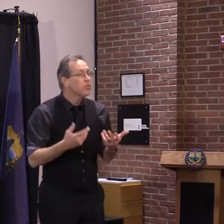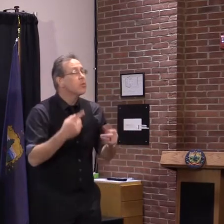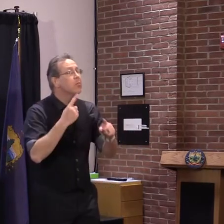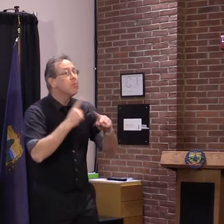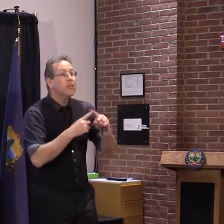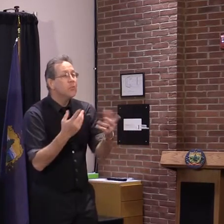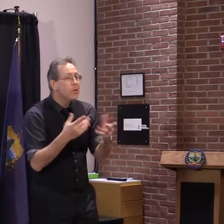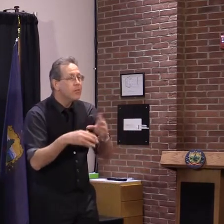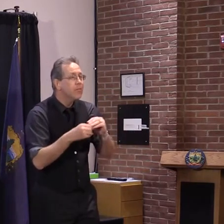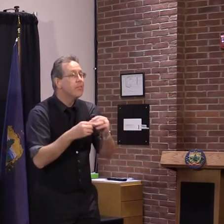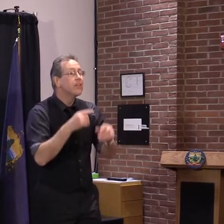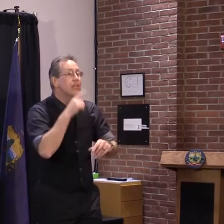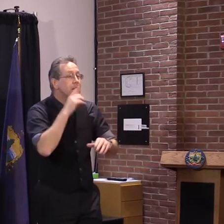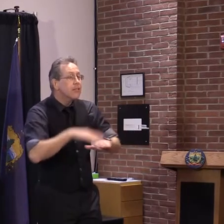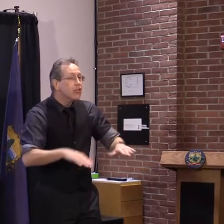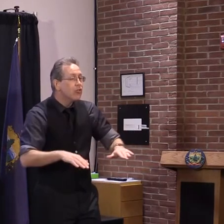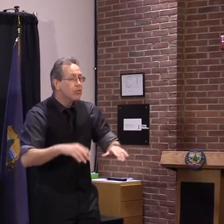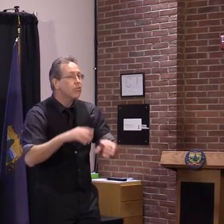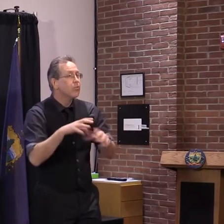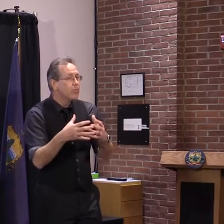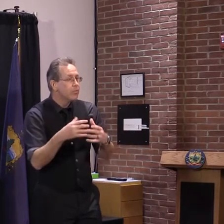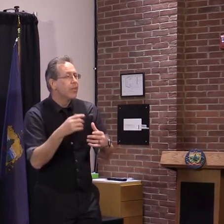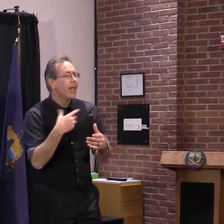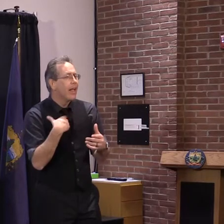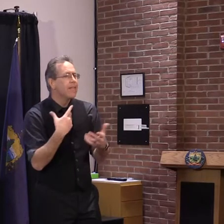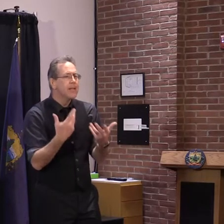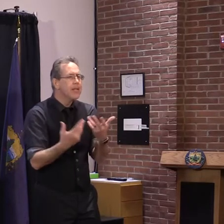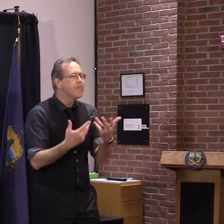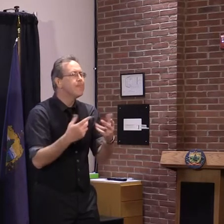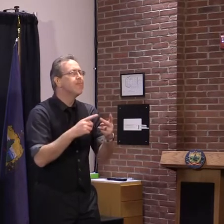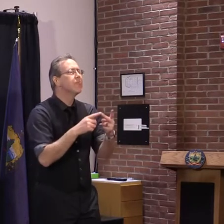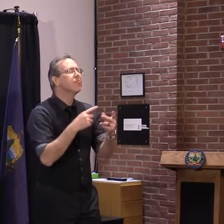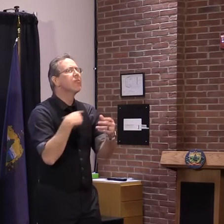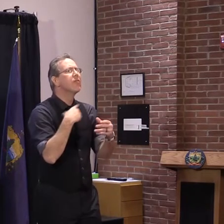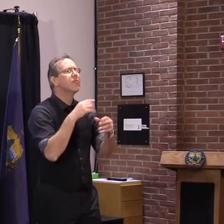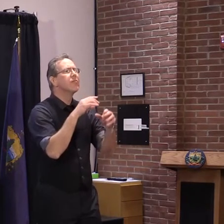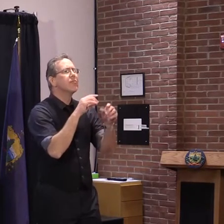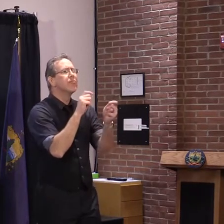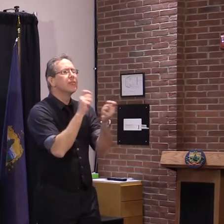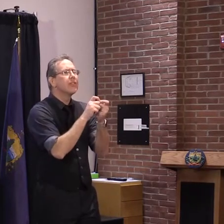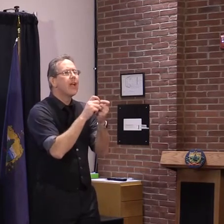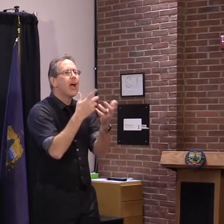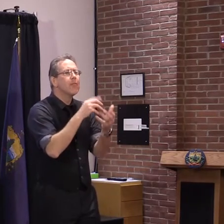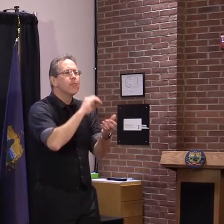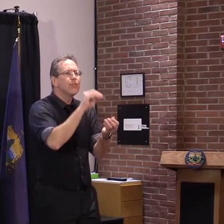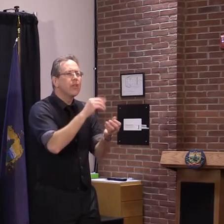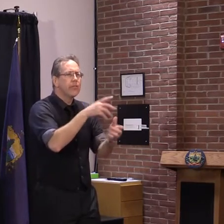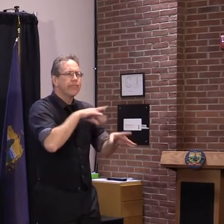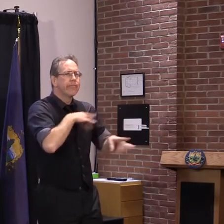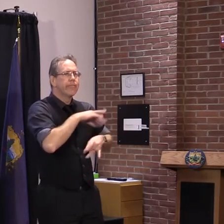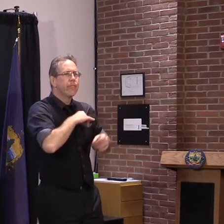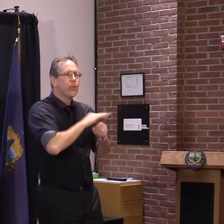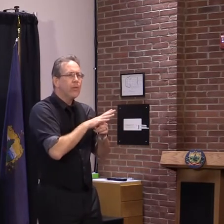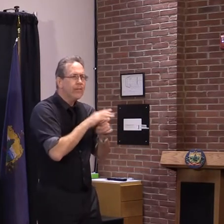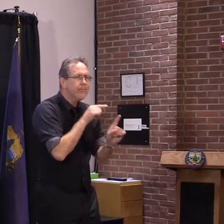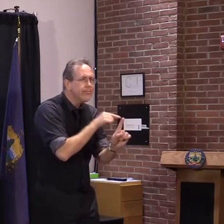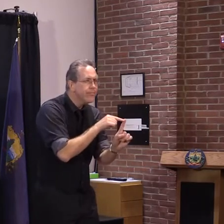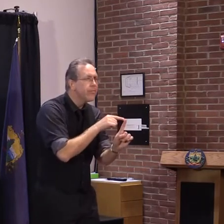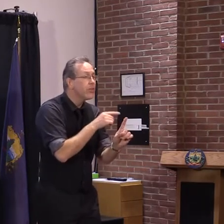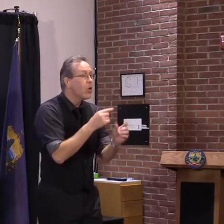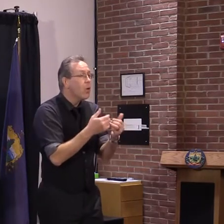age groups, and the rate of cases in that grouping is now very close to the